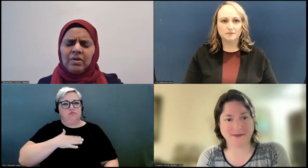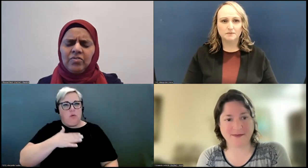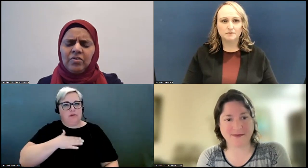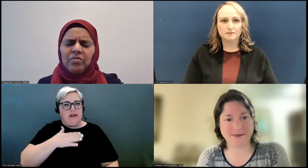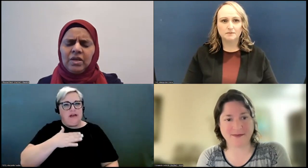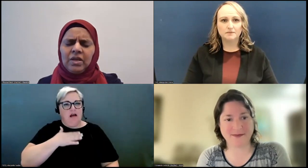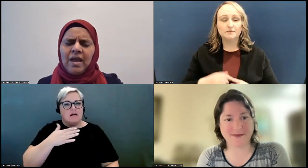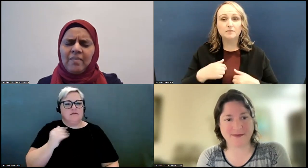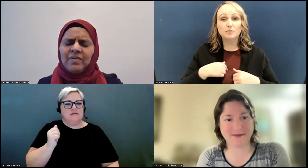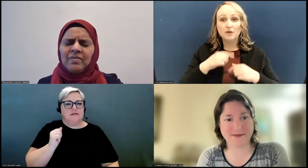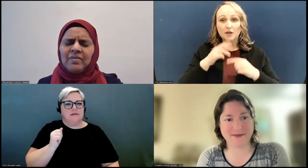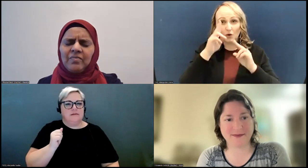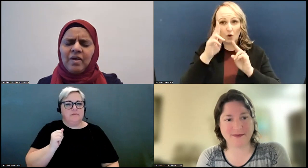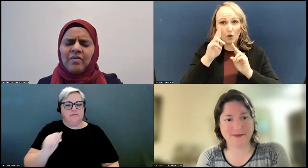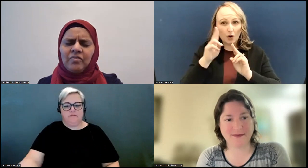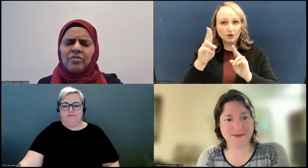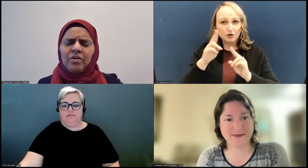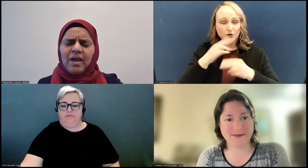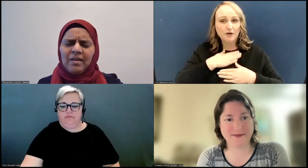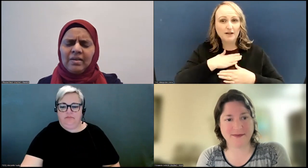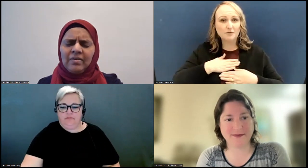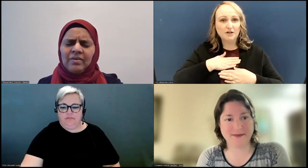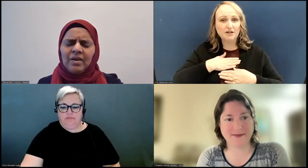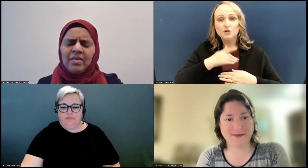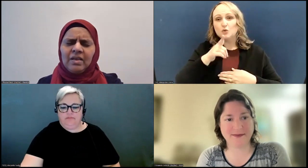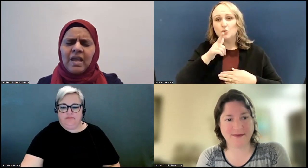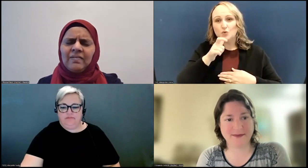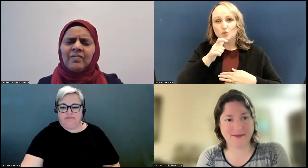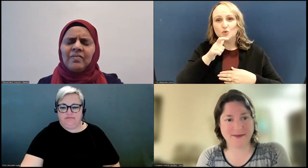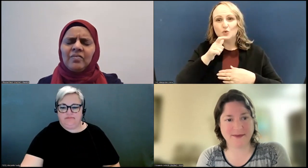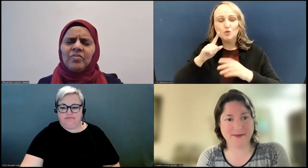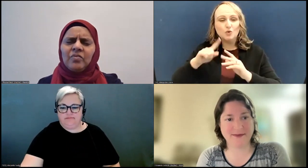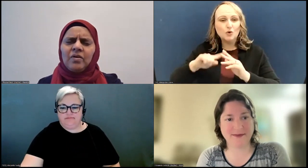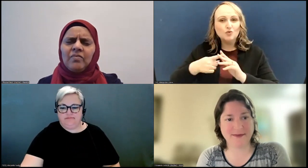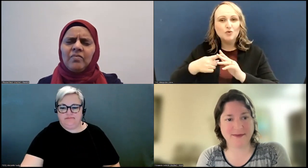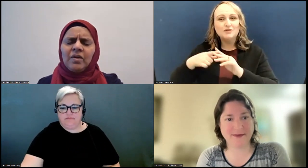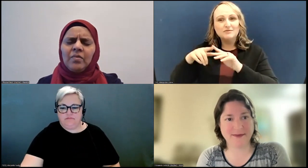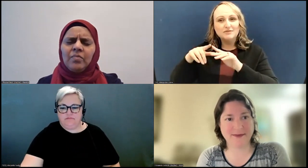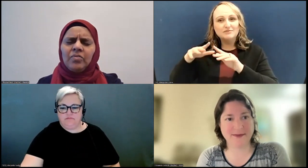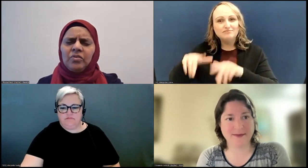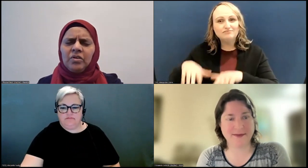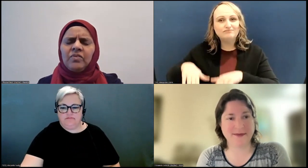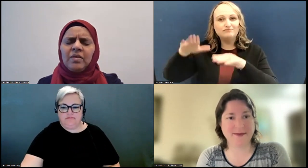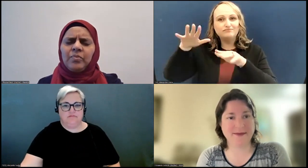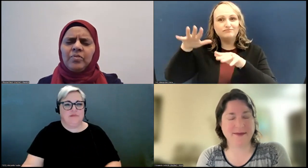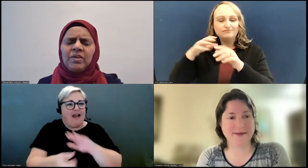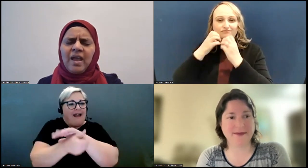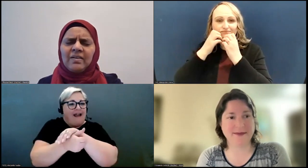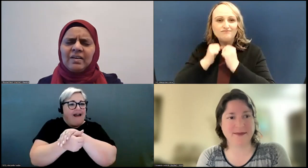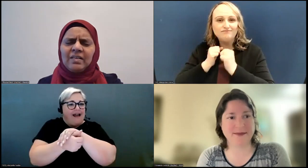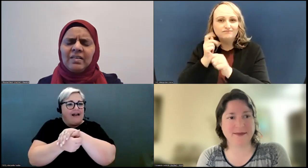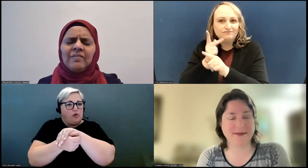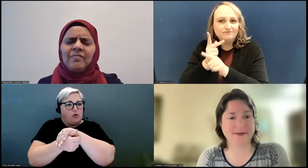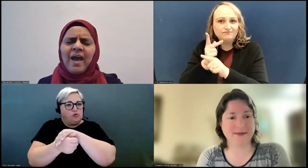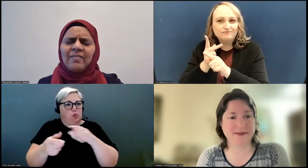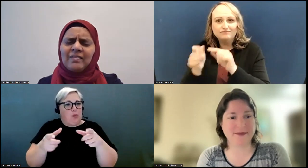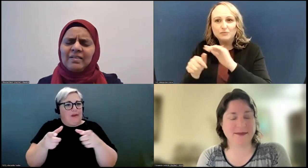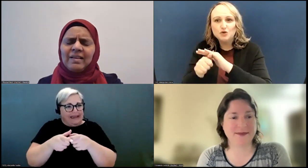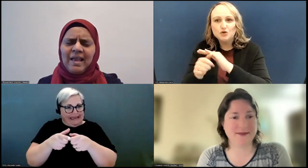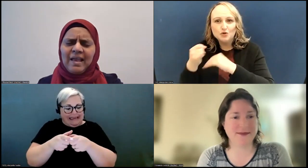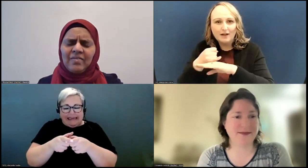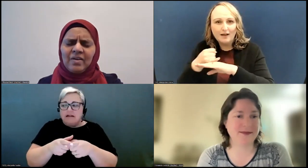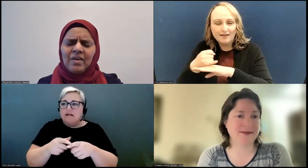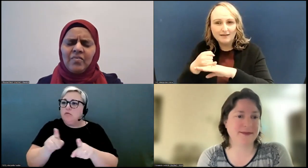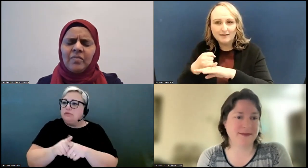the original inhabitants of Turtle Island, the ancestors who have preserved and protected this